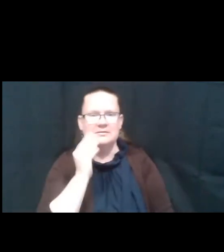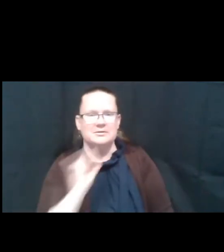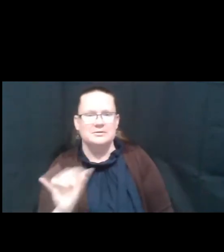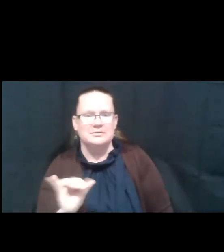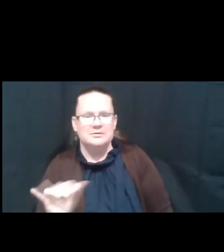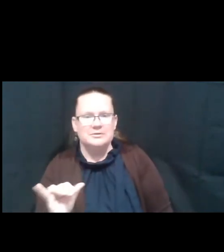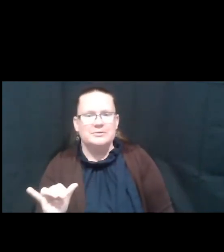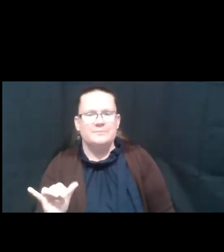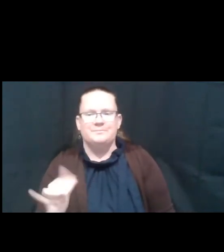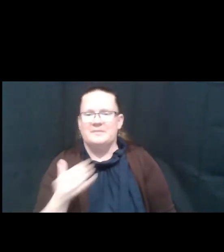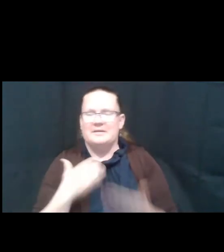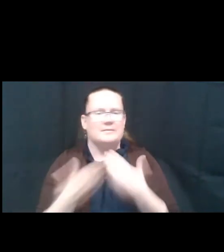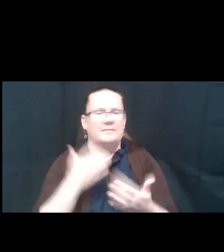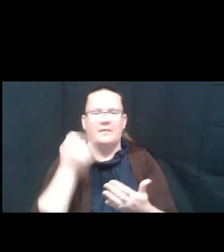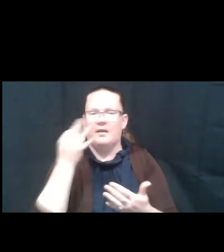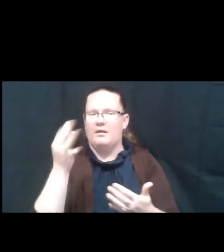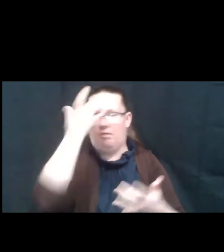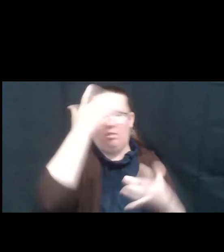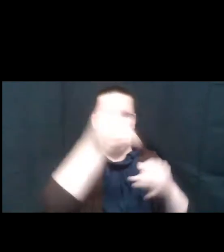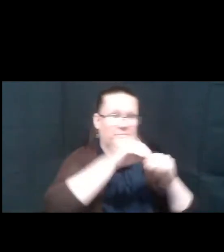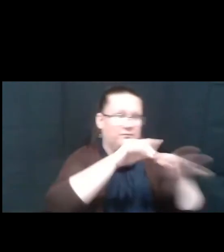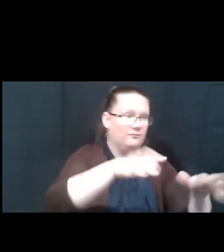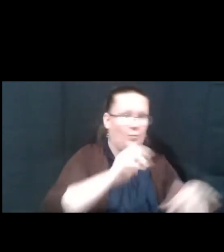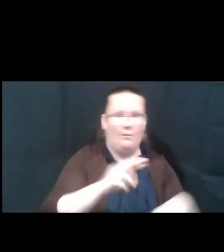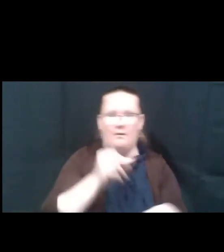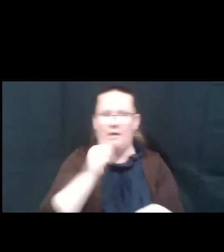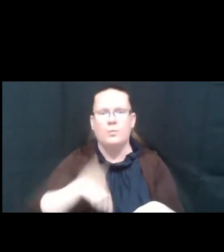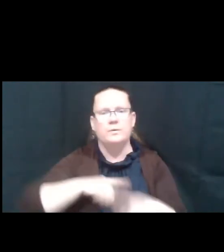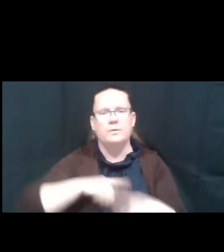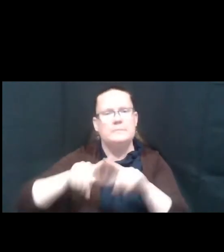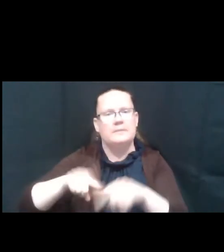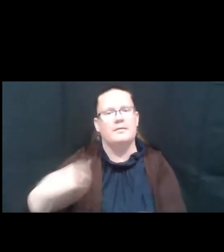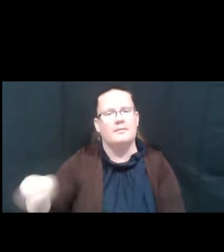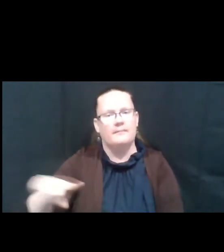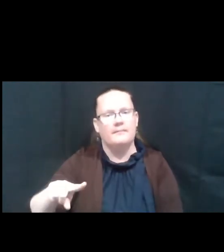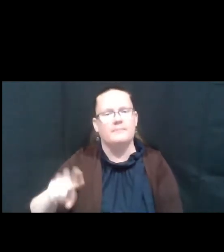a pandemic. And so I just thought it was worth mentioning.